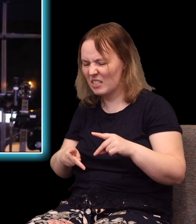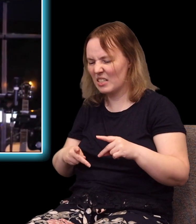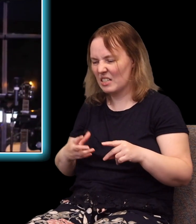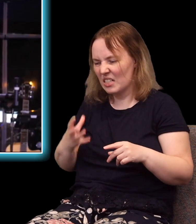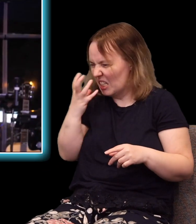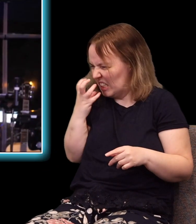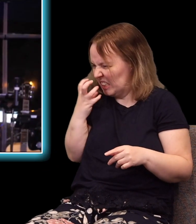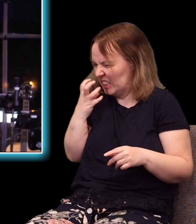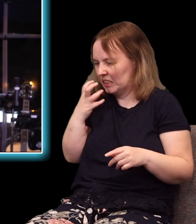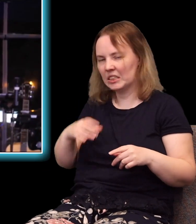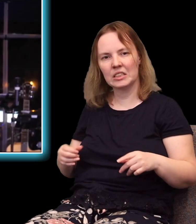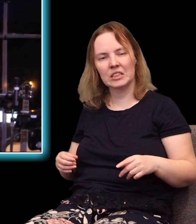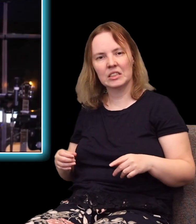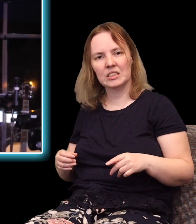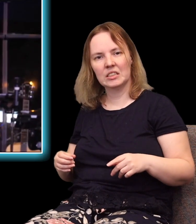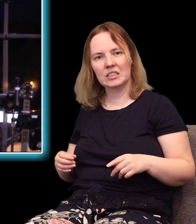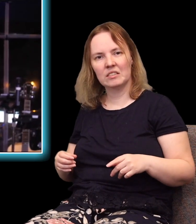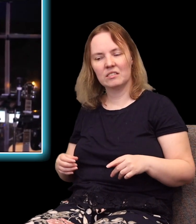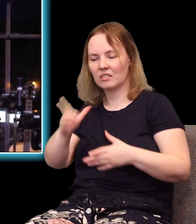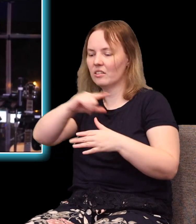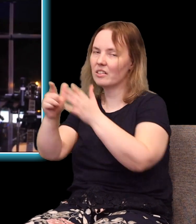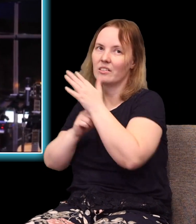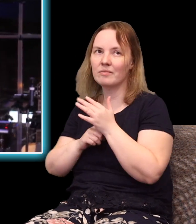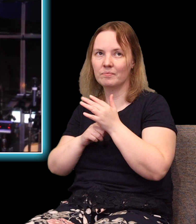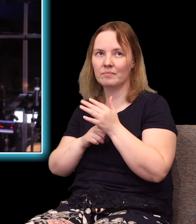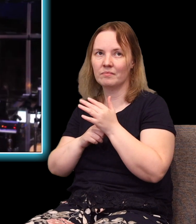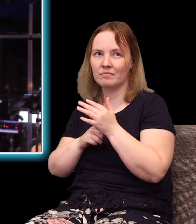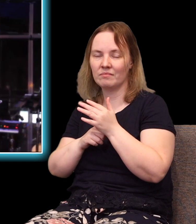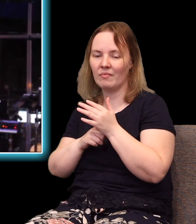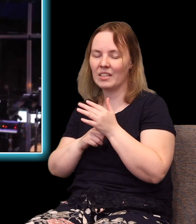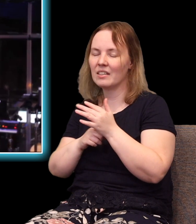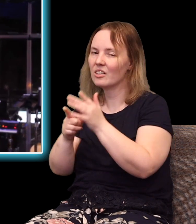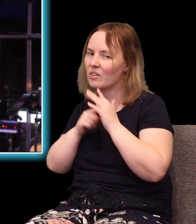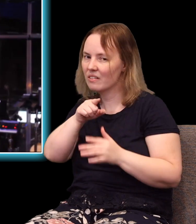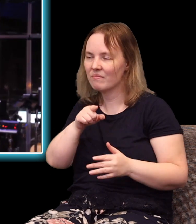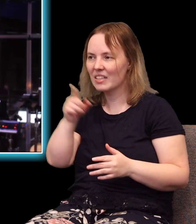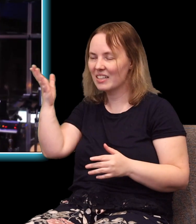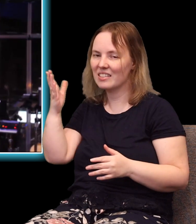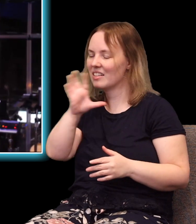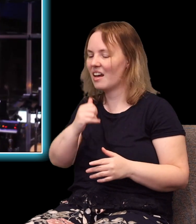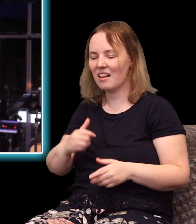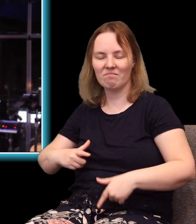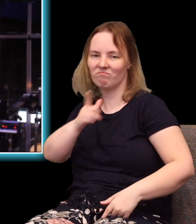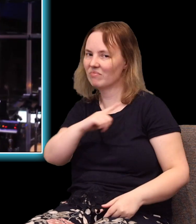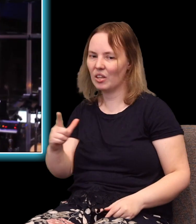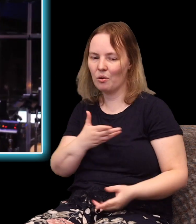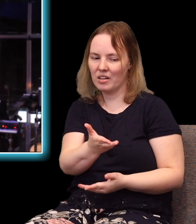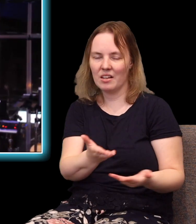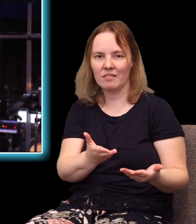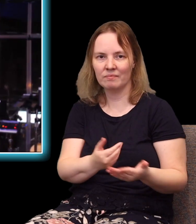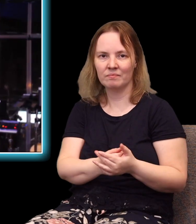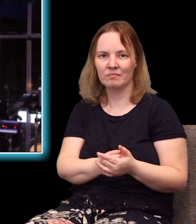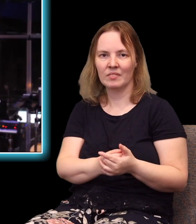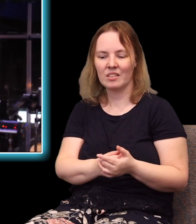you and irritated you, and you kind of, what? What's the Lord showing you? Yeah, I see, I'm not Lord there. No, there's still a whole lot of